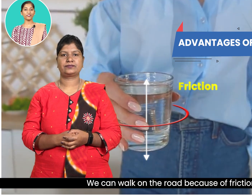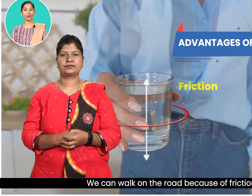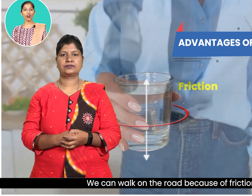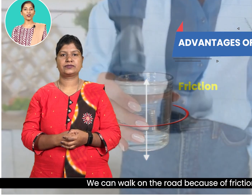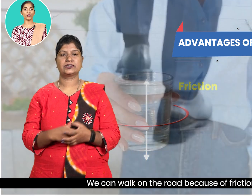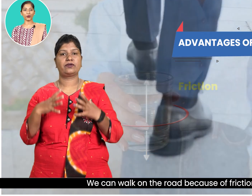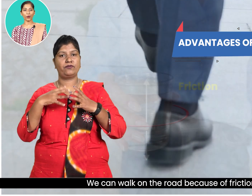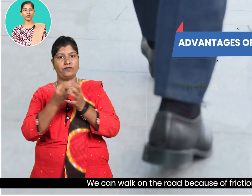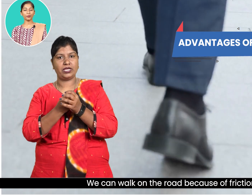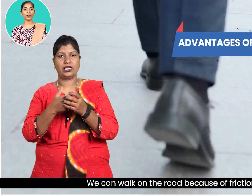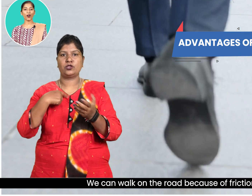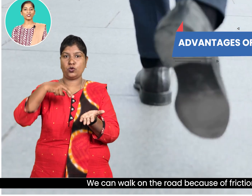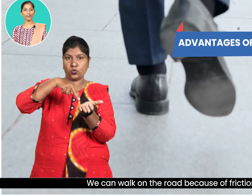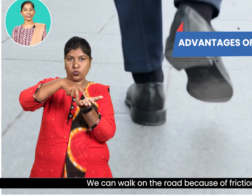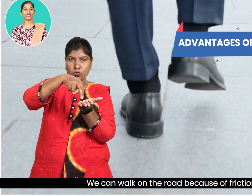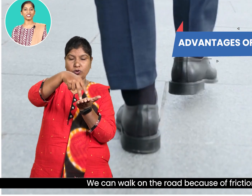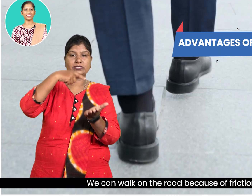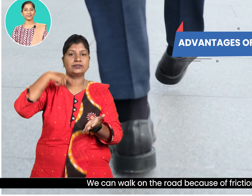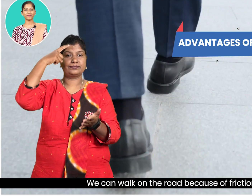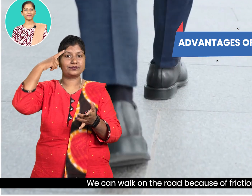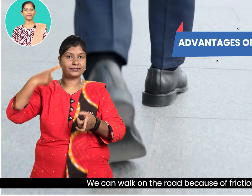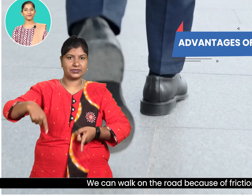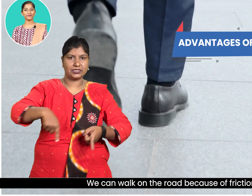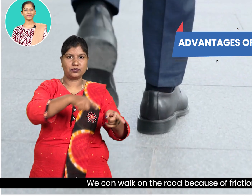We can walk on the road because of friction.